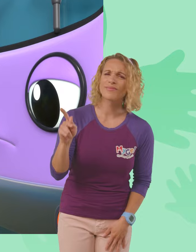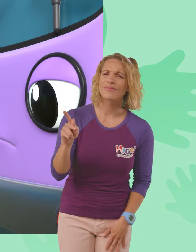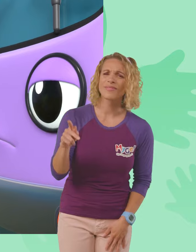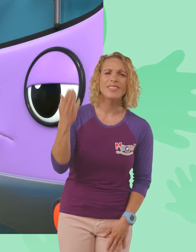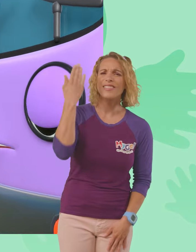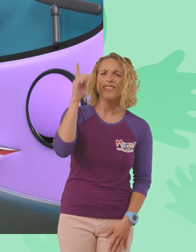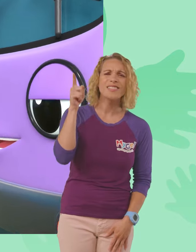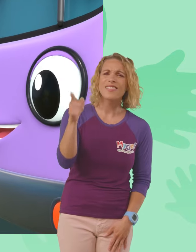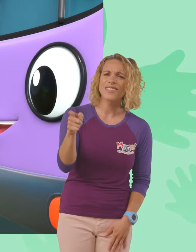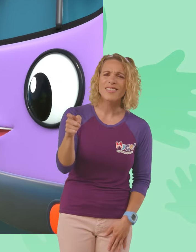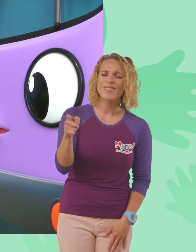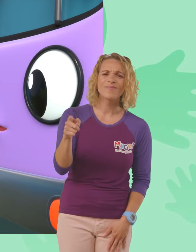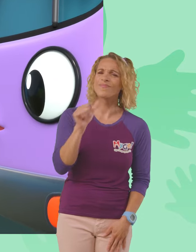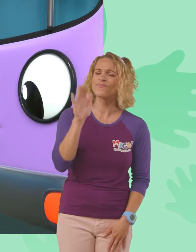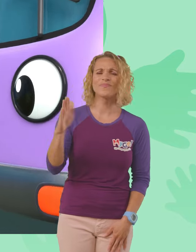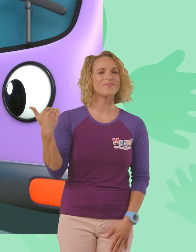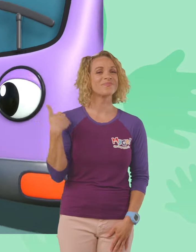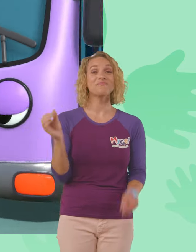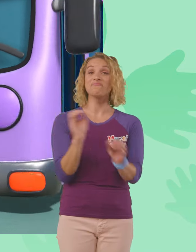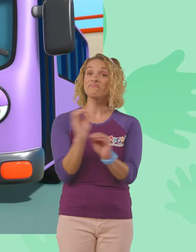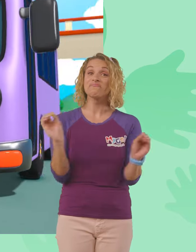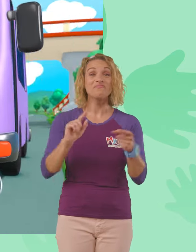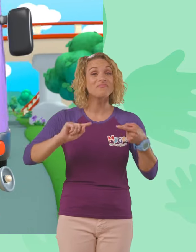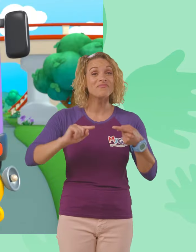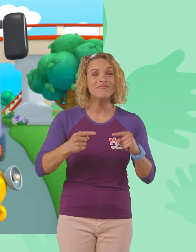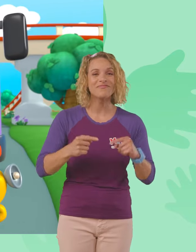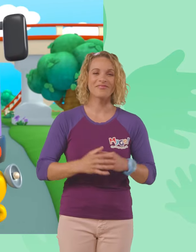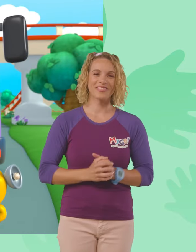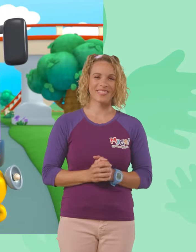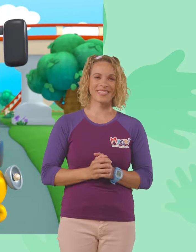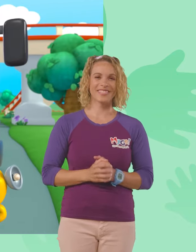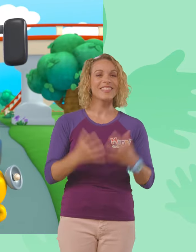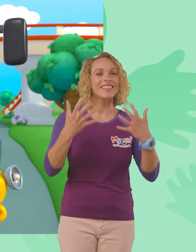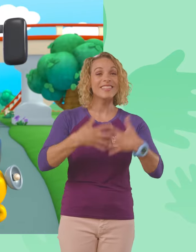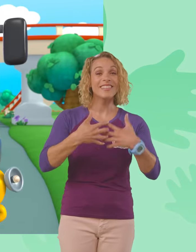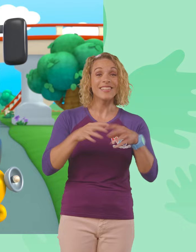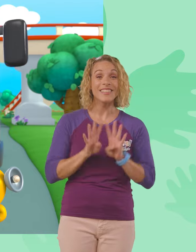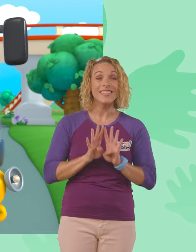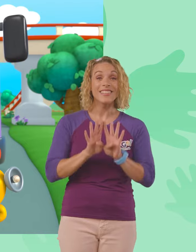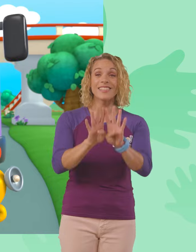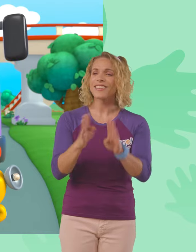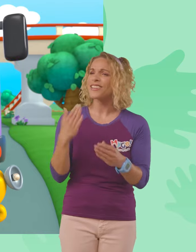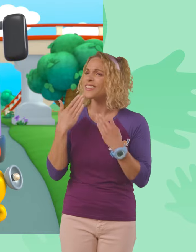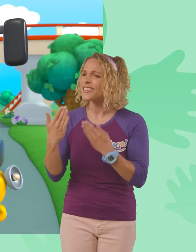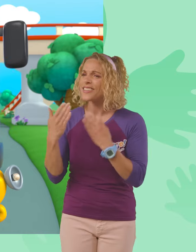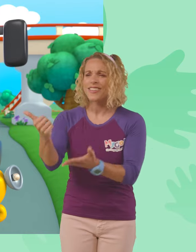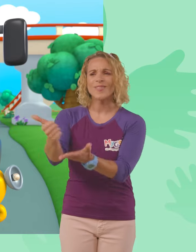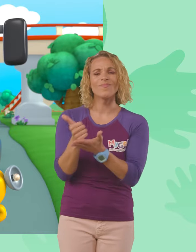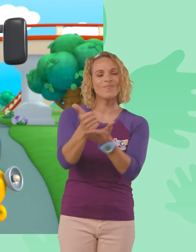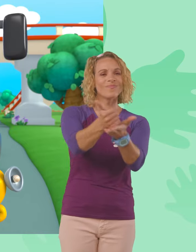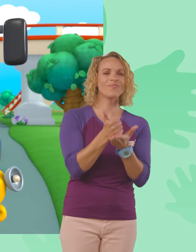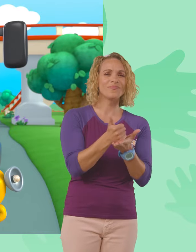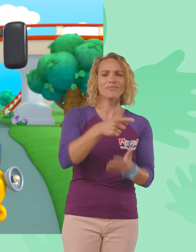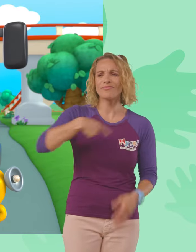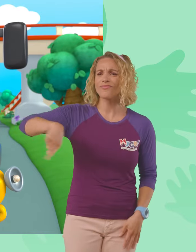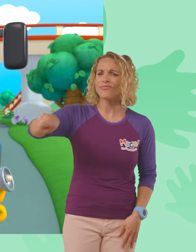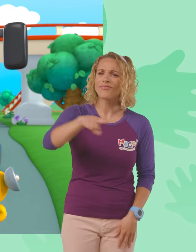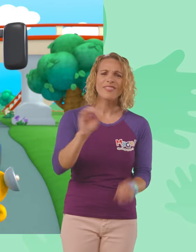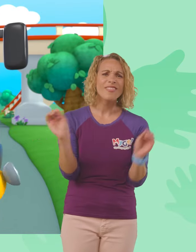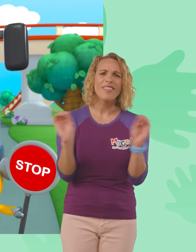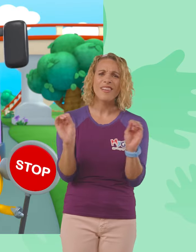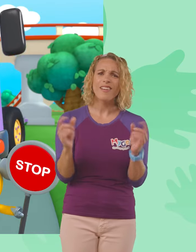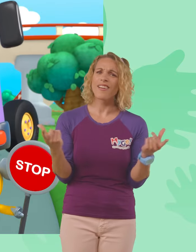It's okay, Bobby! You didn't know, and nobody got hurt. Thank you for all your help, Mechanicals. What would I do without